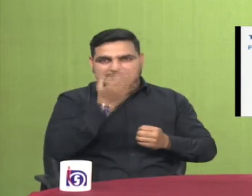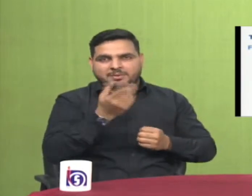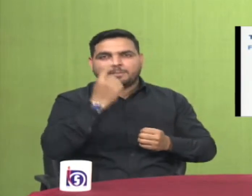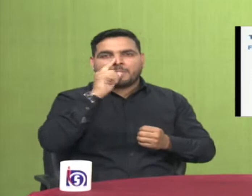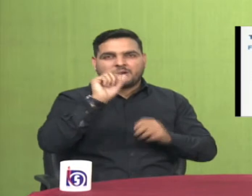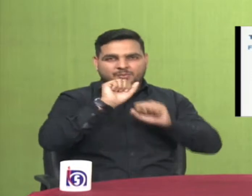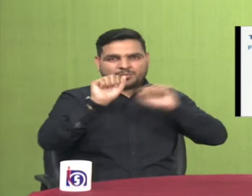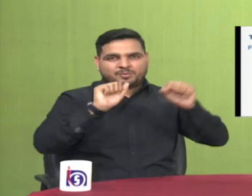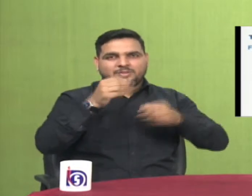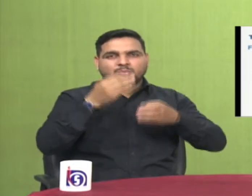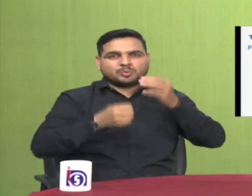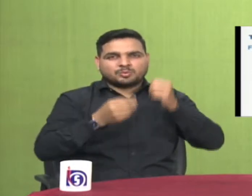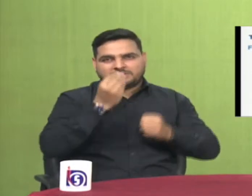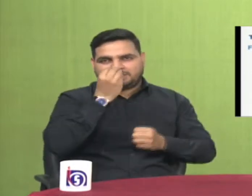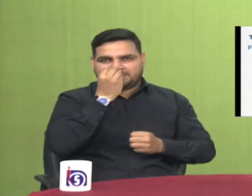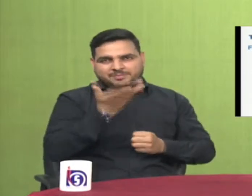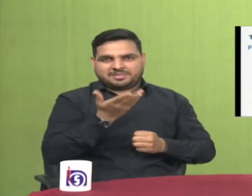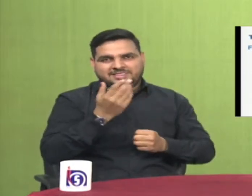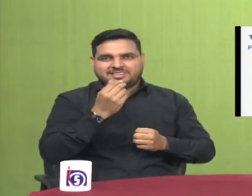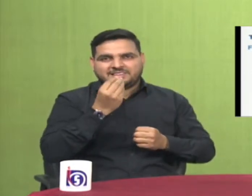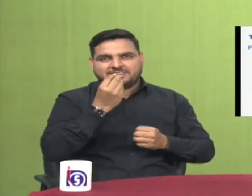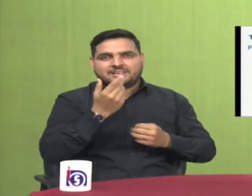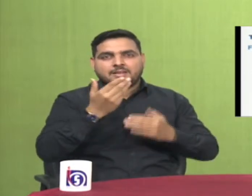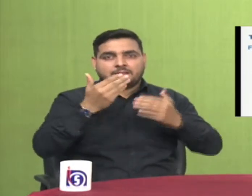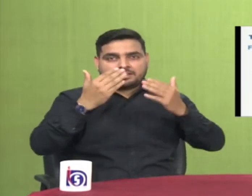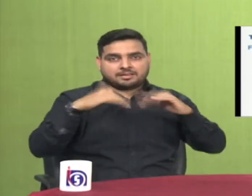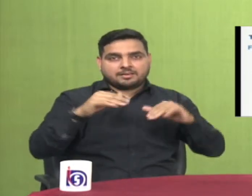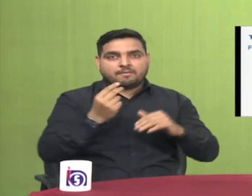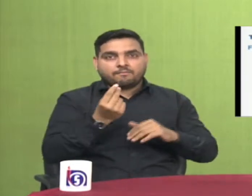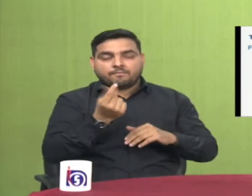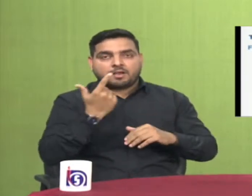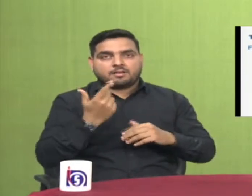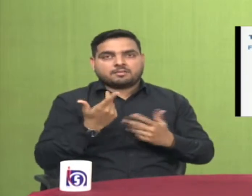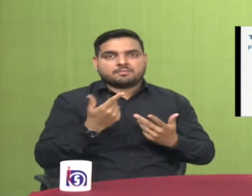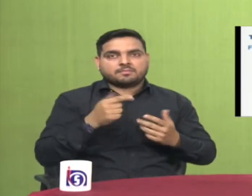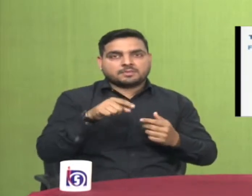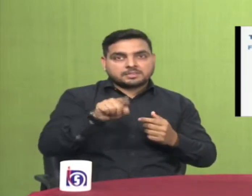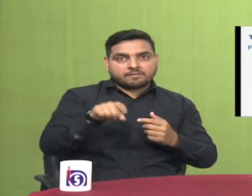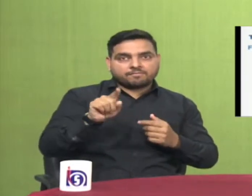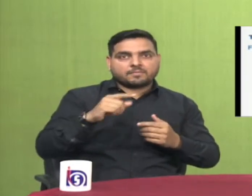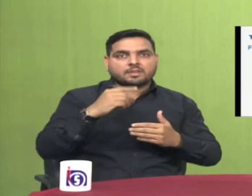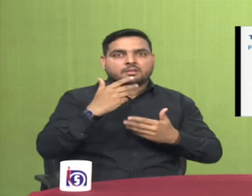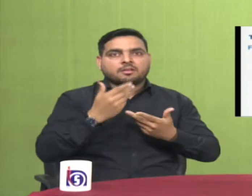Breast milk is easily and quickly digested. It provides